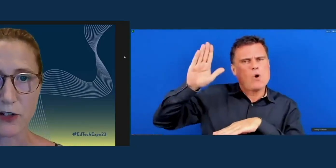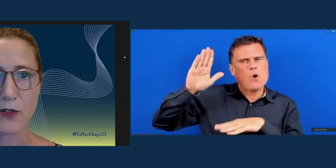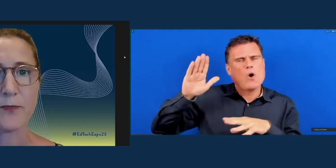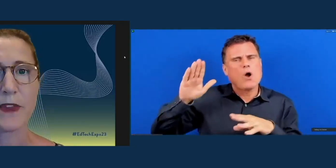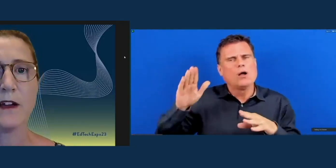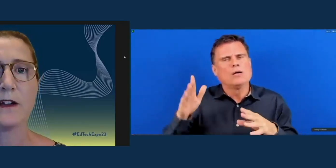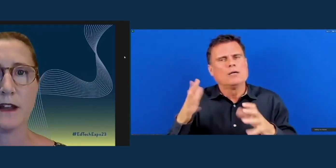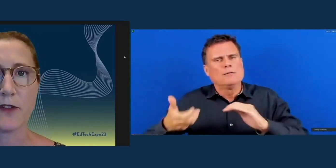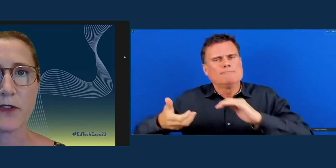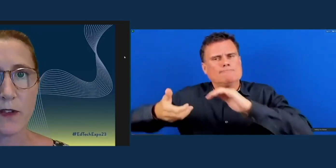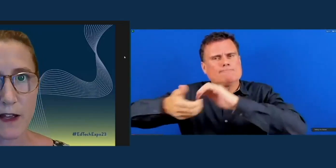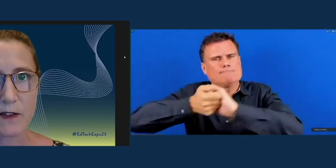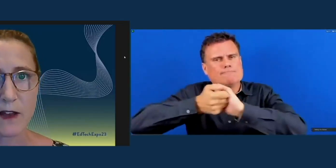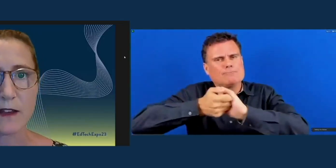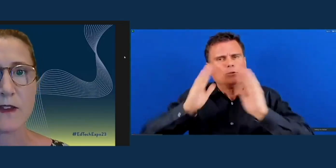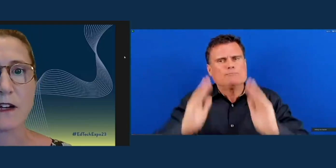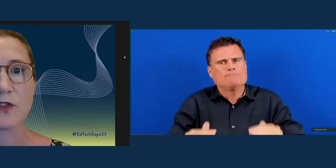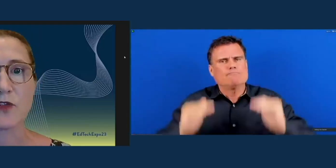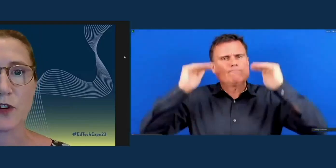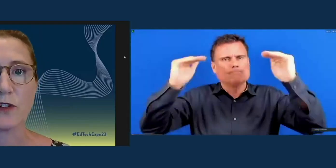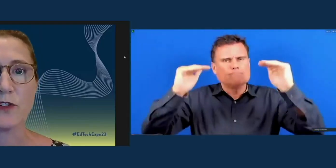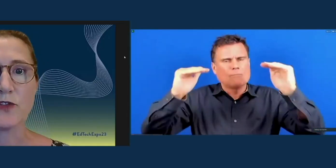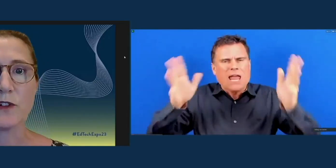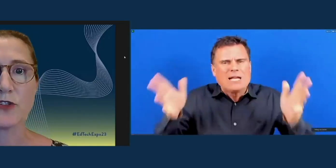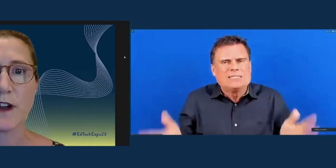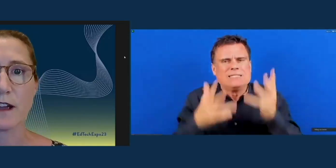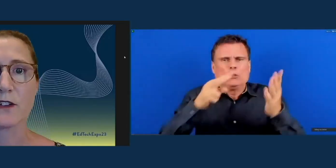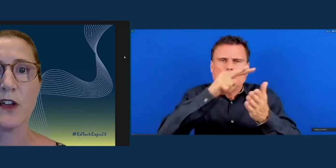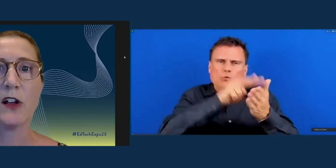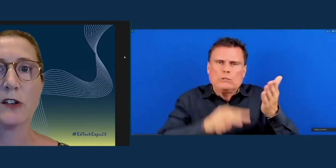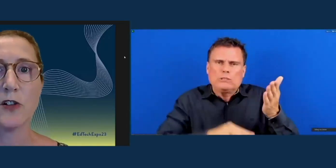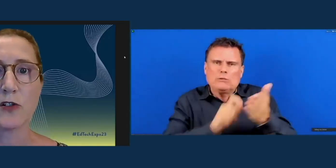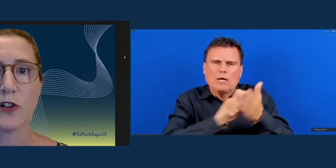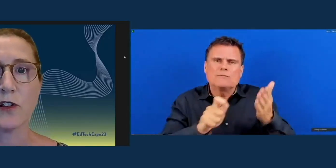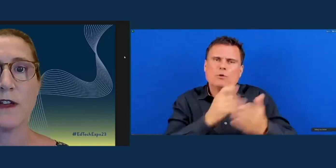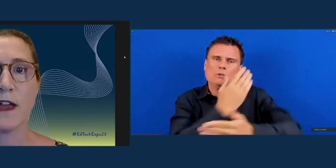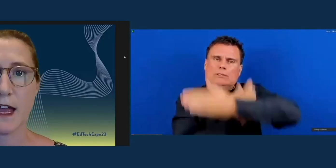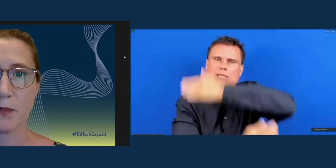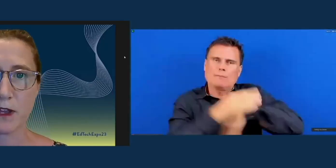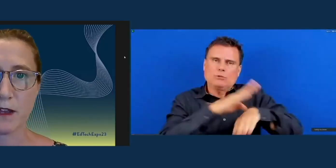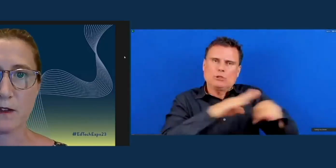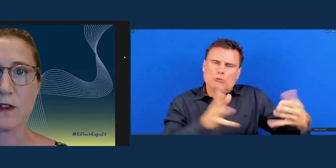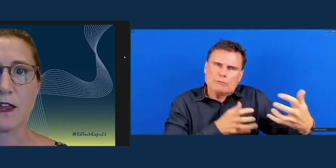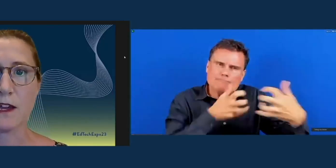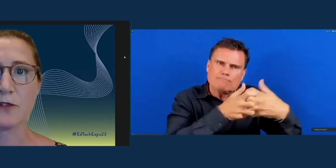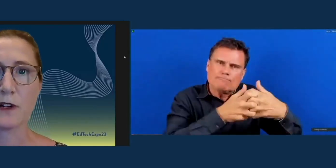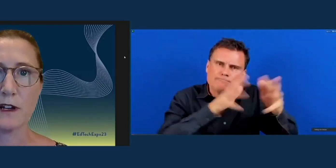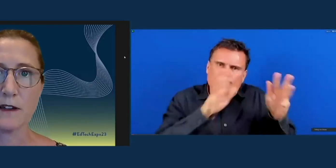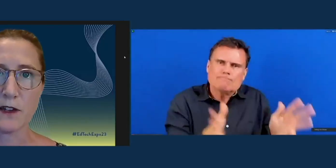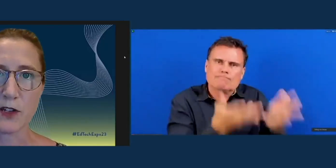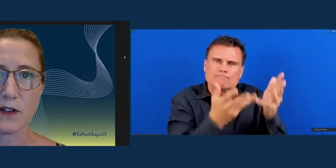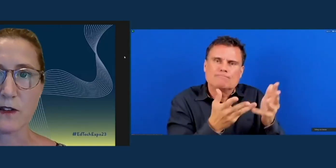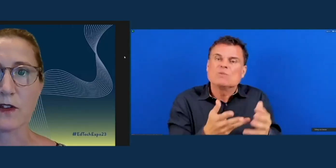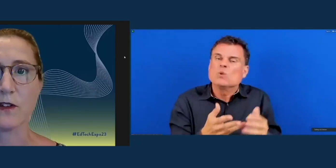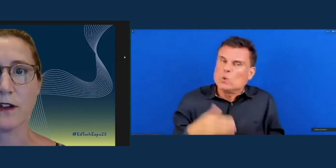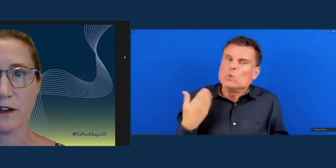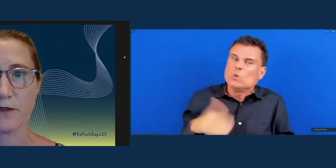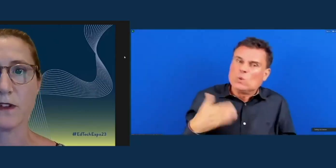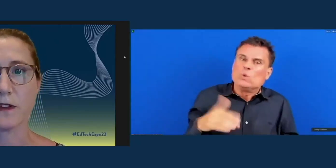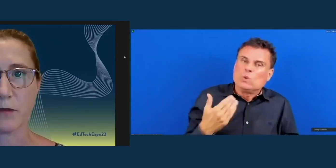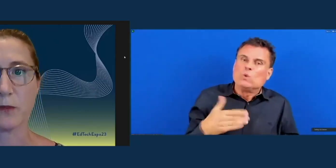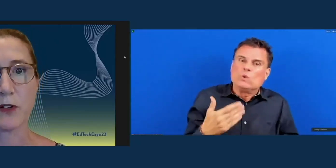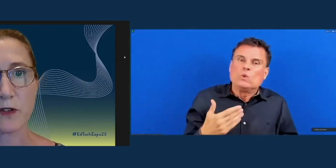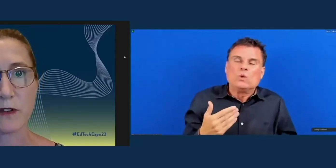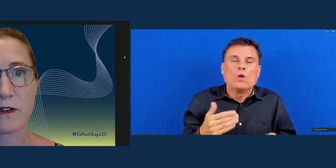marginalized learners. Nevertheless, ACR struggled to attract local applicants and organizations